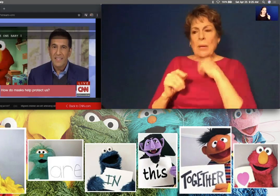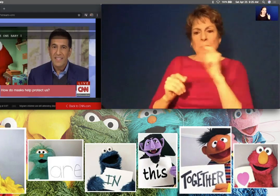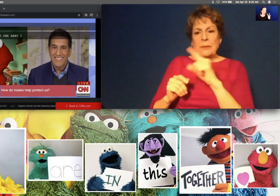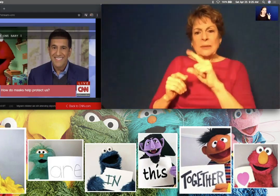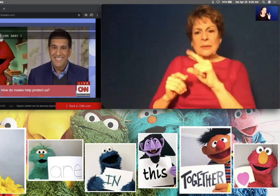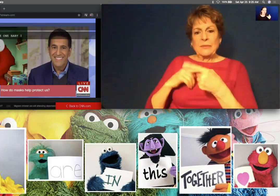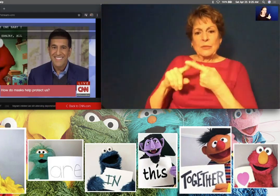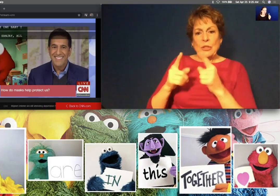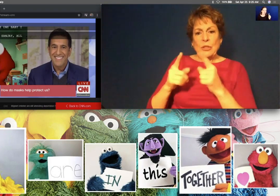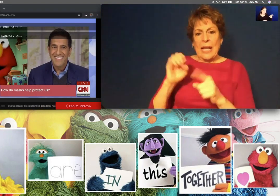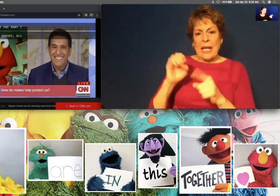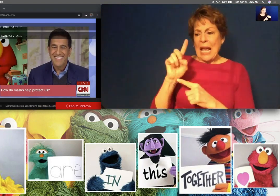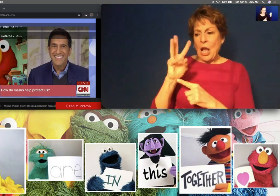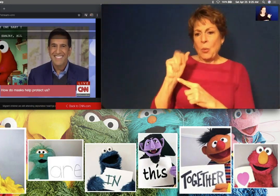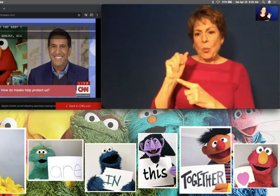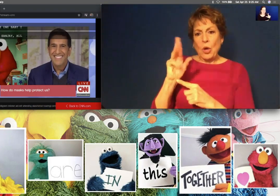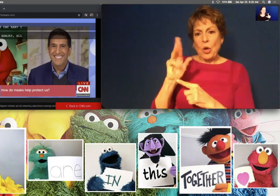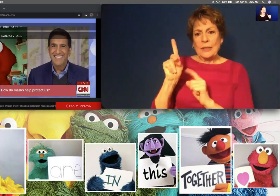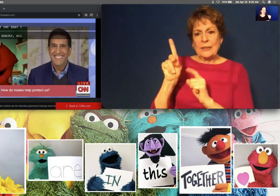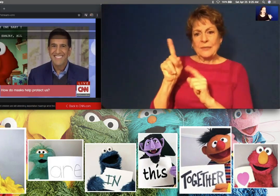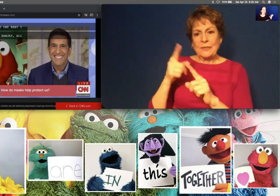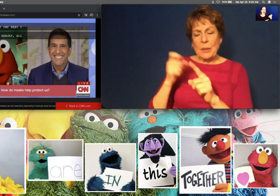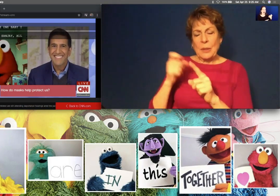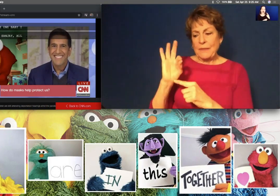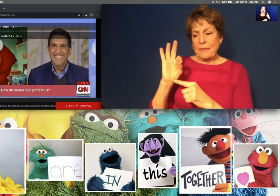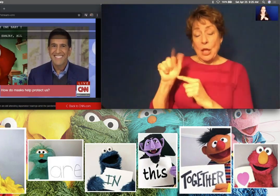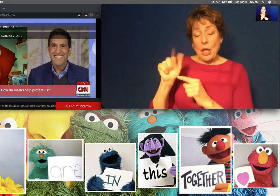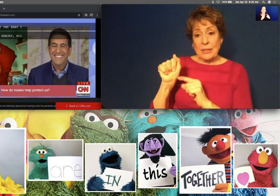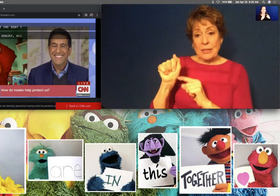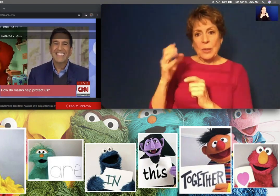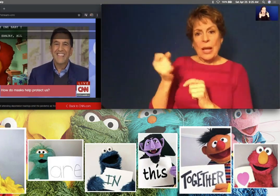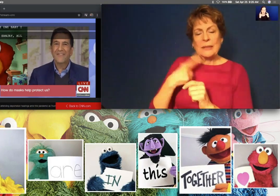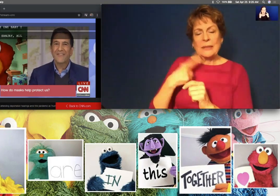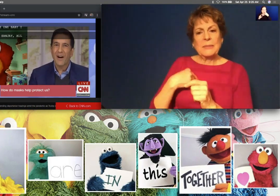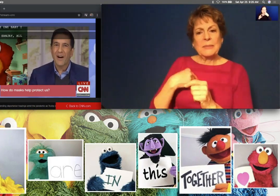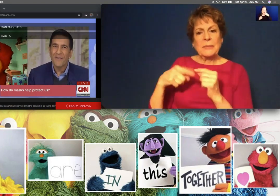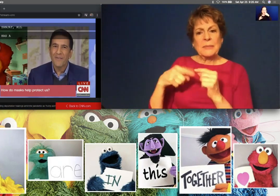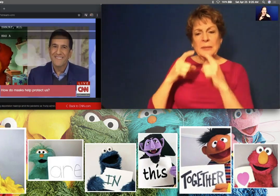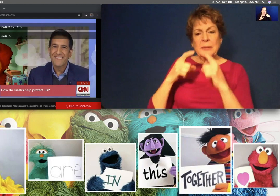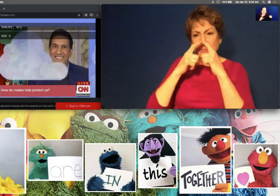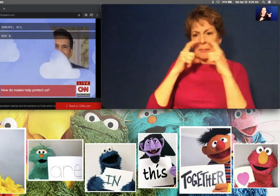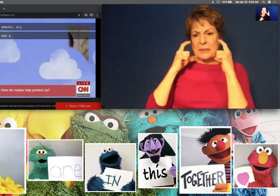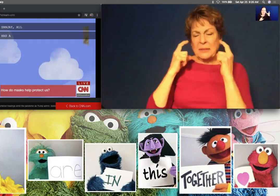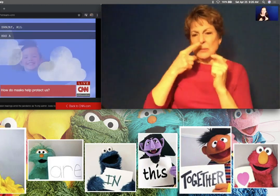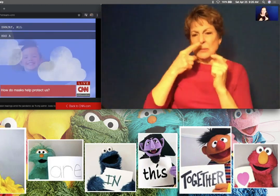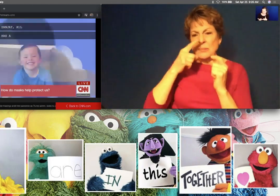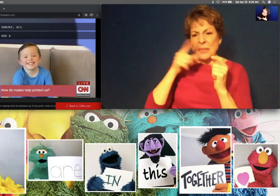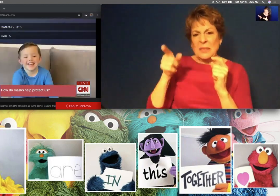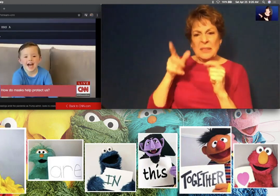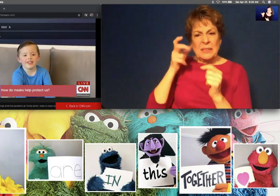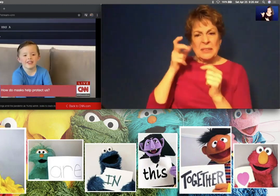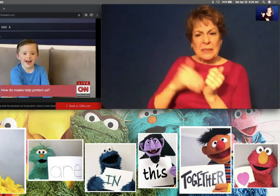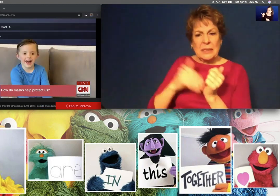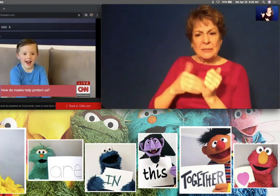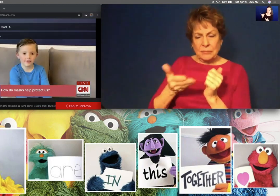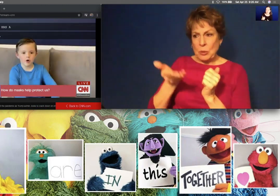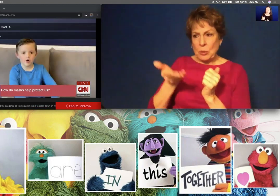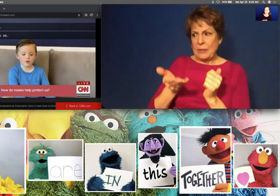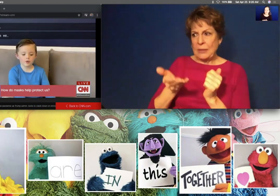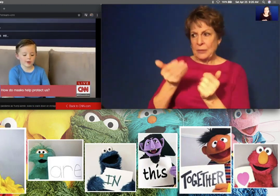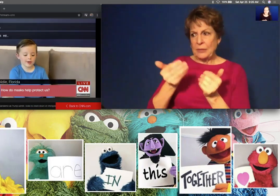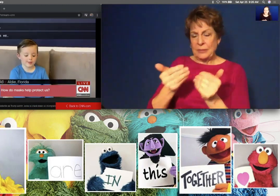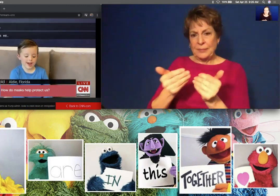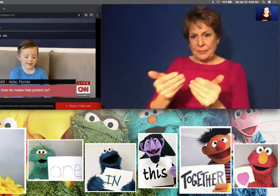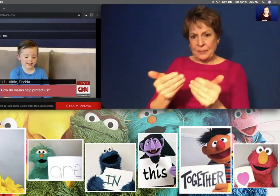Florida also has a question about masks. Can you answer it, please? I'd love to, Elmo. Now that I have